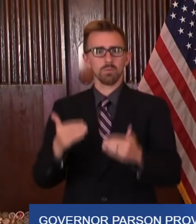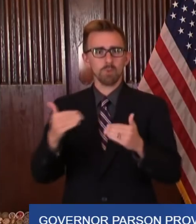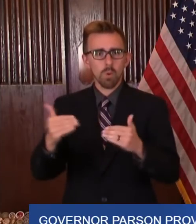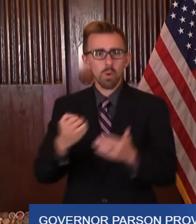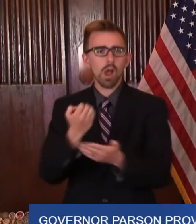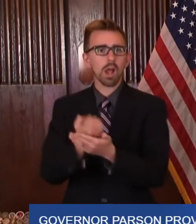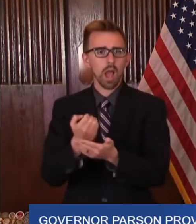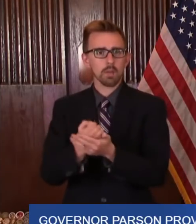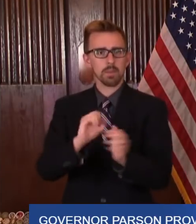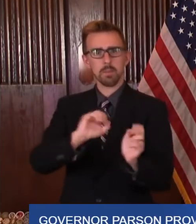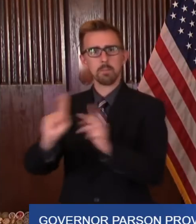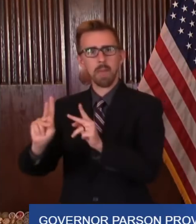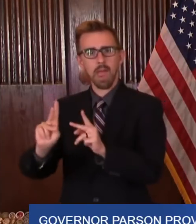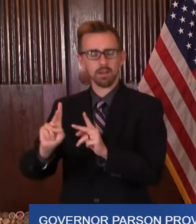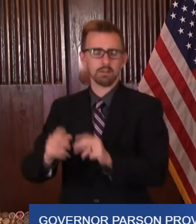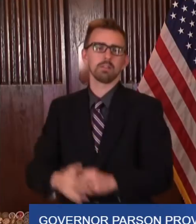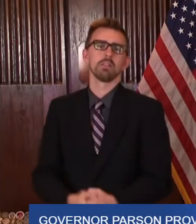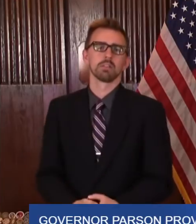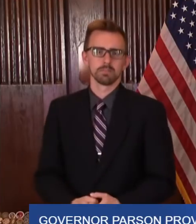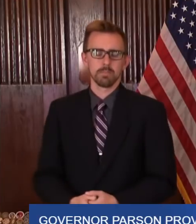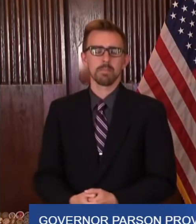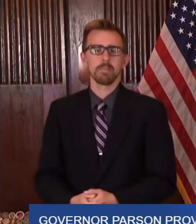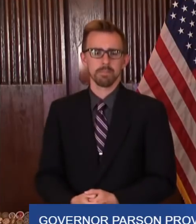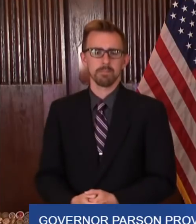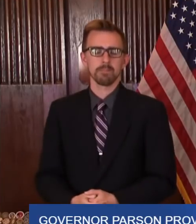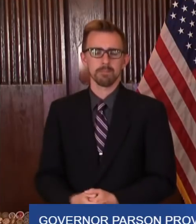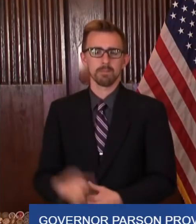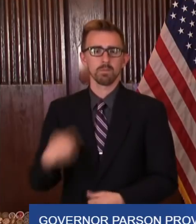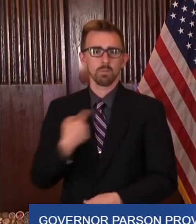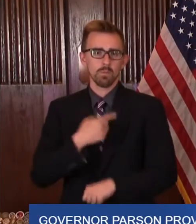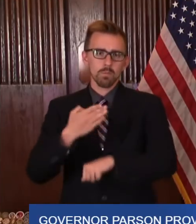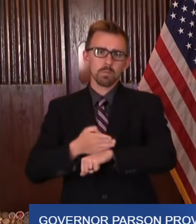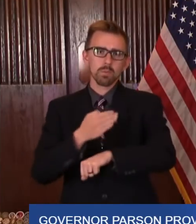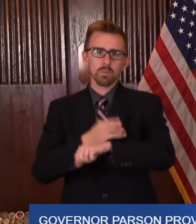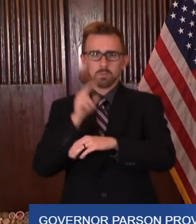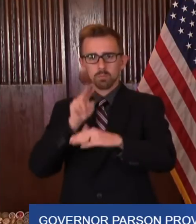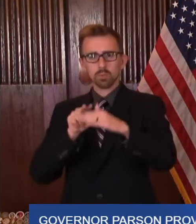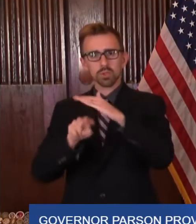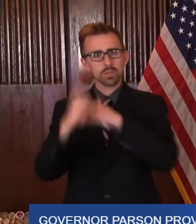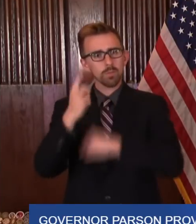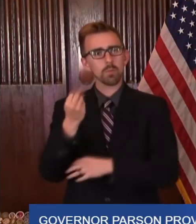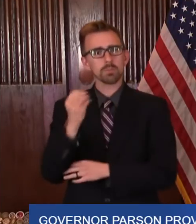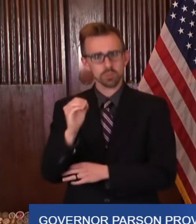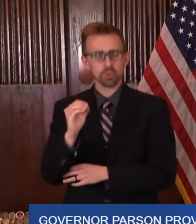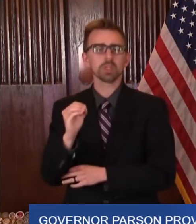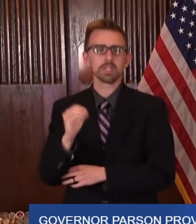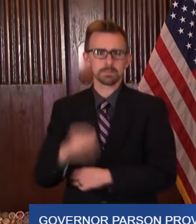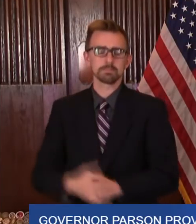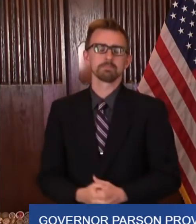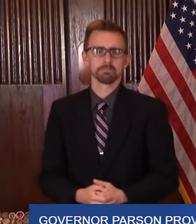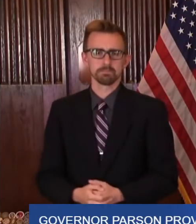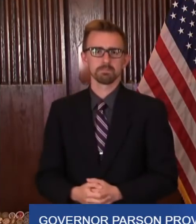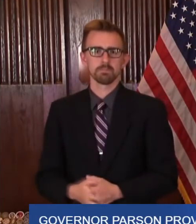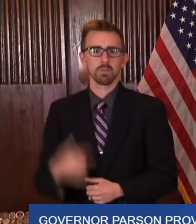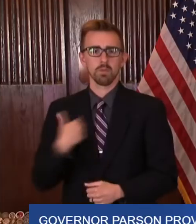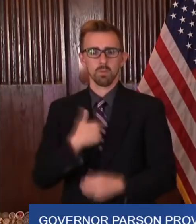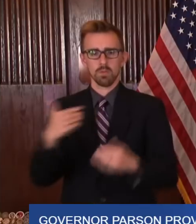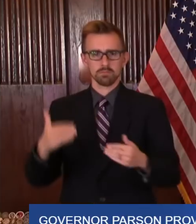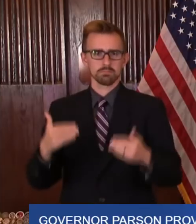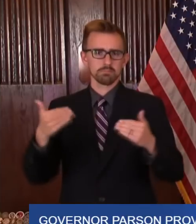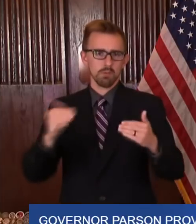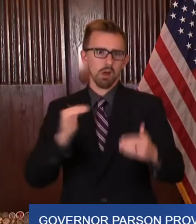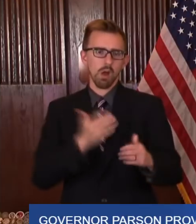economy. We have drastically improved the predictions for Missouri, and we are moving forward with our